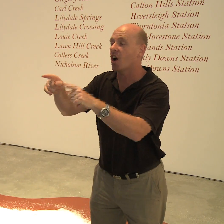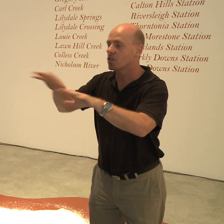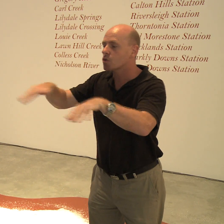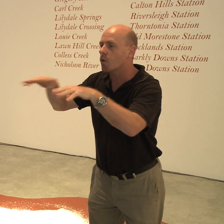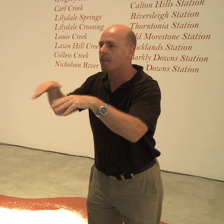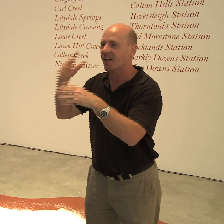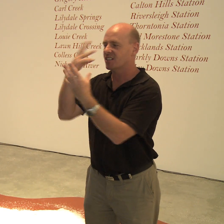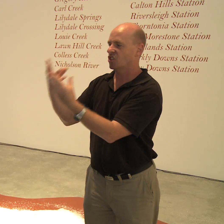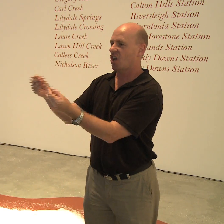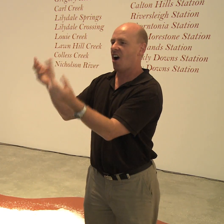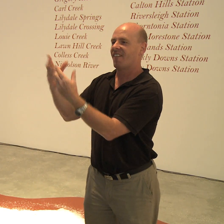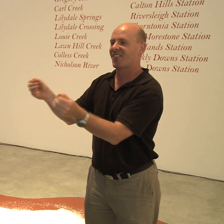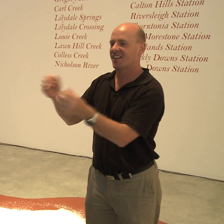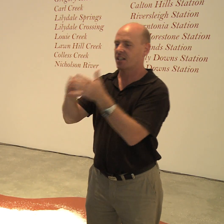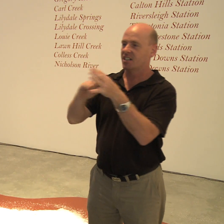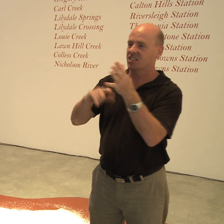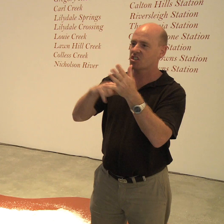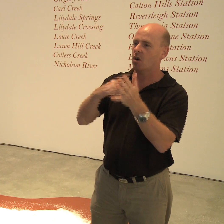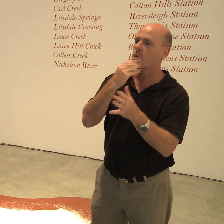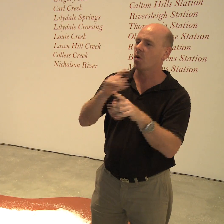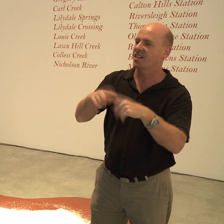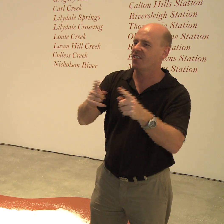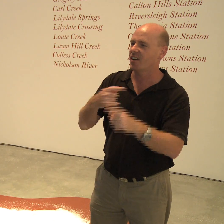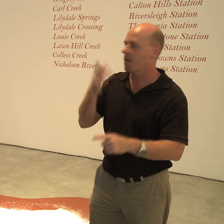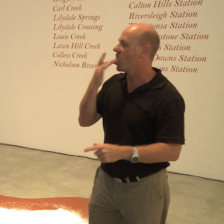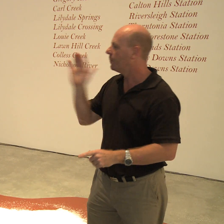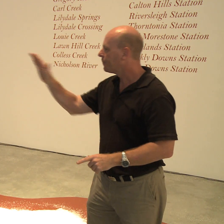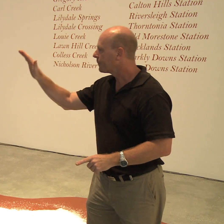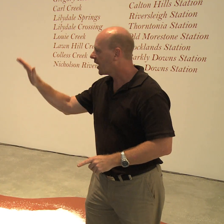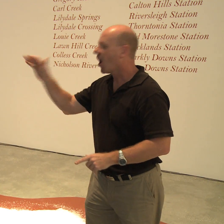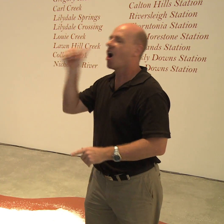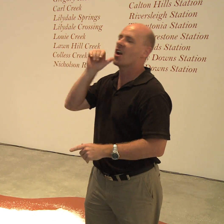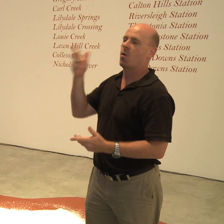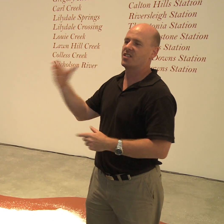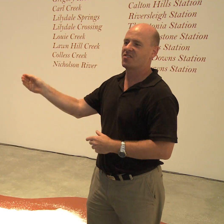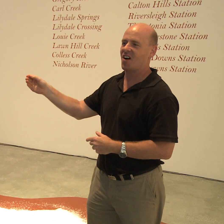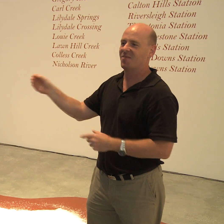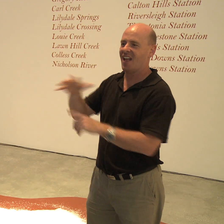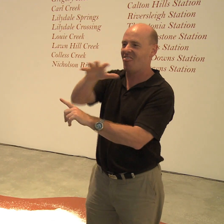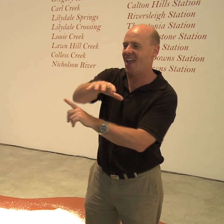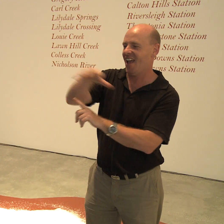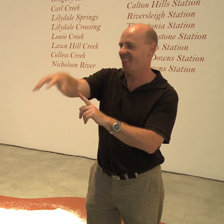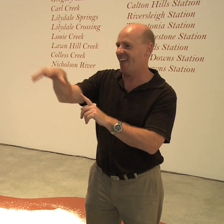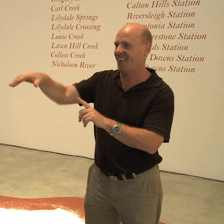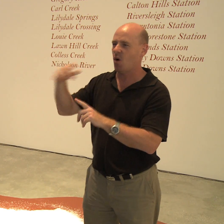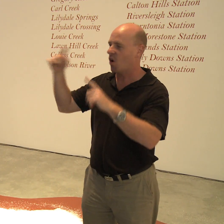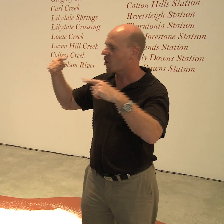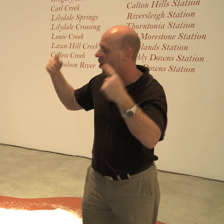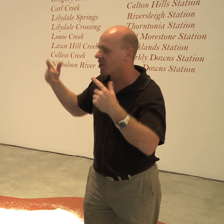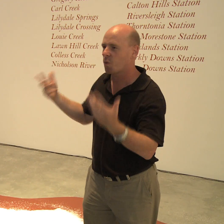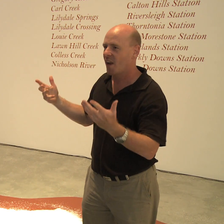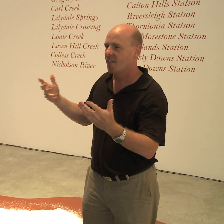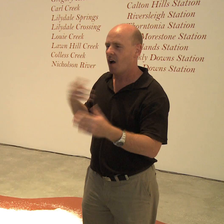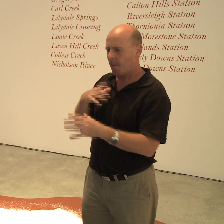will be softer. Salt water, it would be different. That's what I imagine anyway, I'm not sure. Or whether it's to do with the curliness or straightness, but I've always